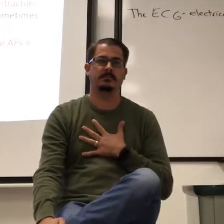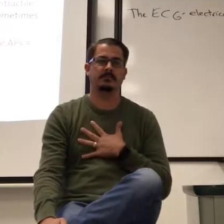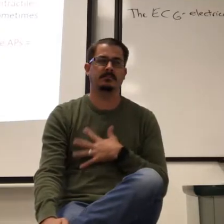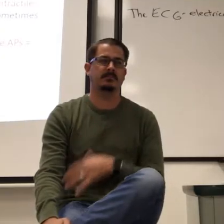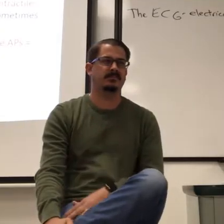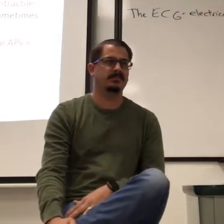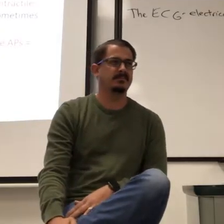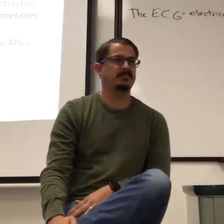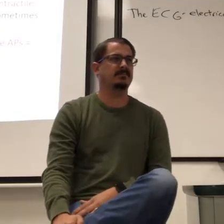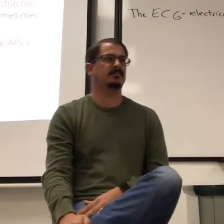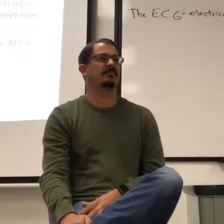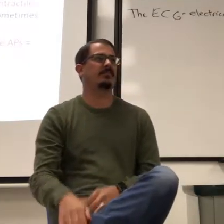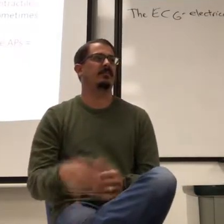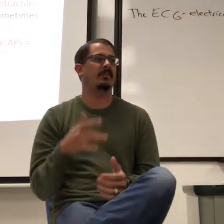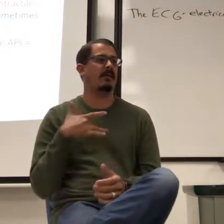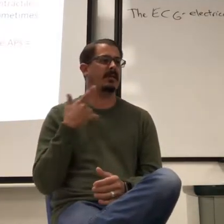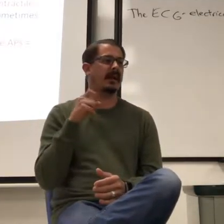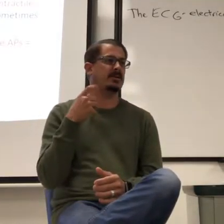Activity of the entire heart